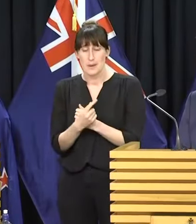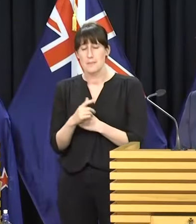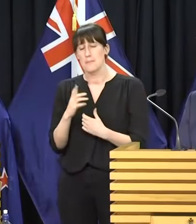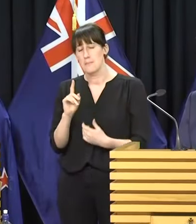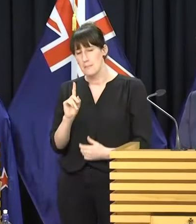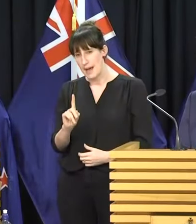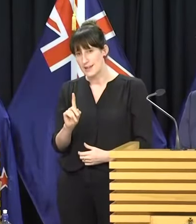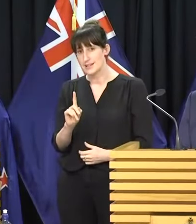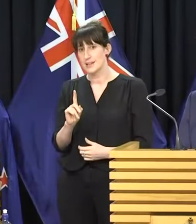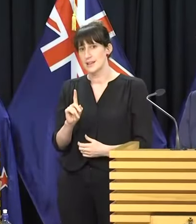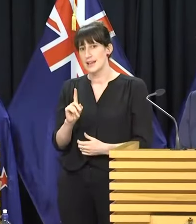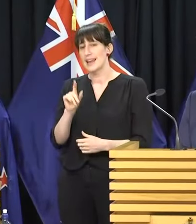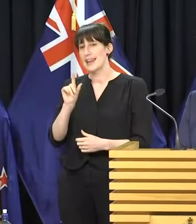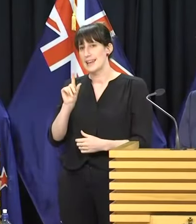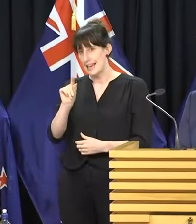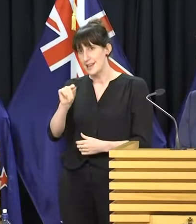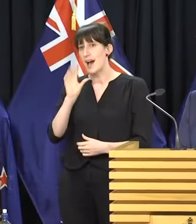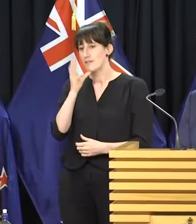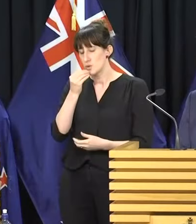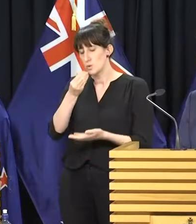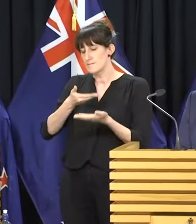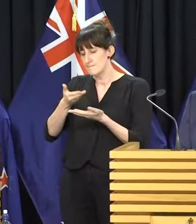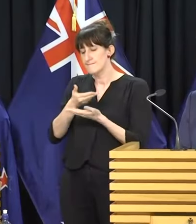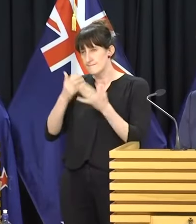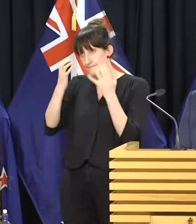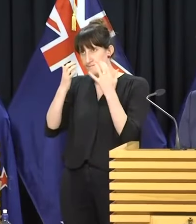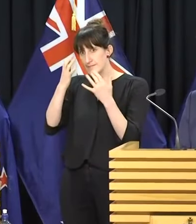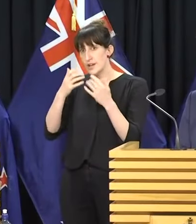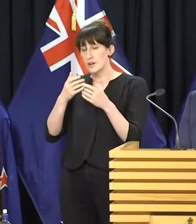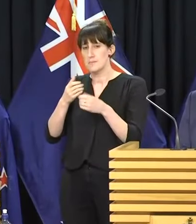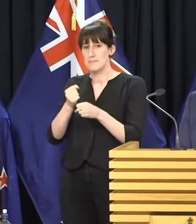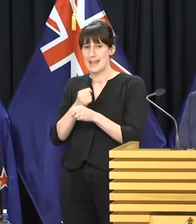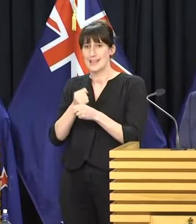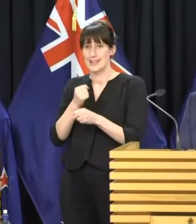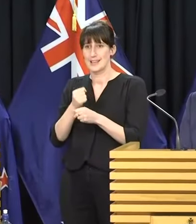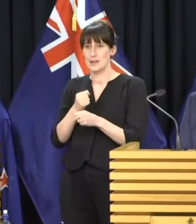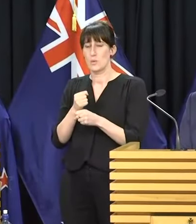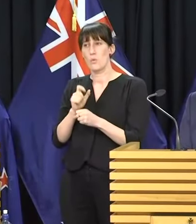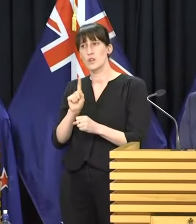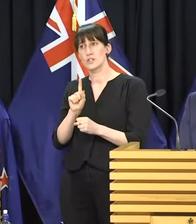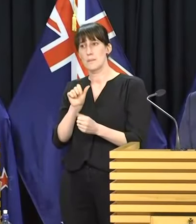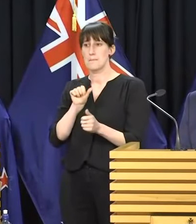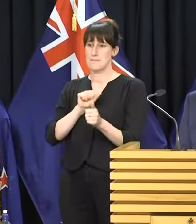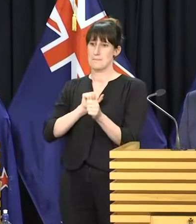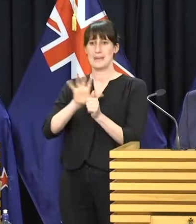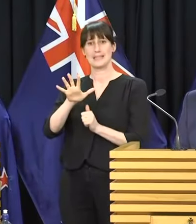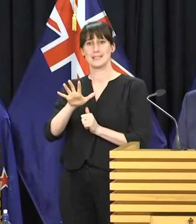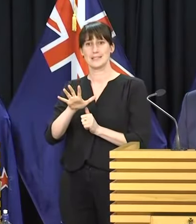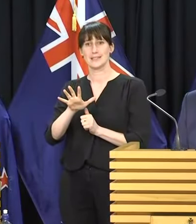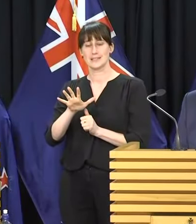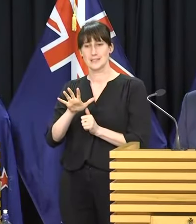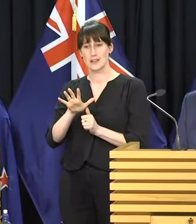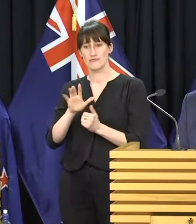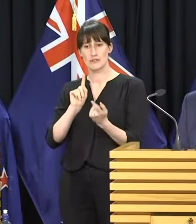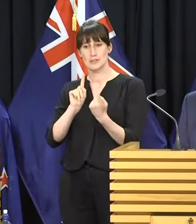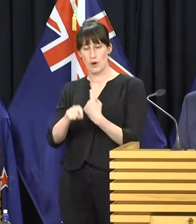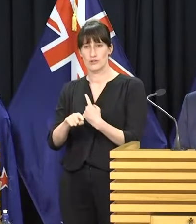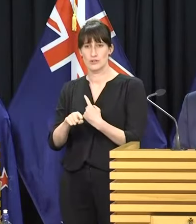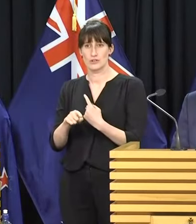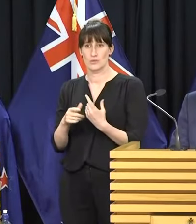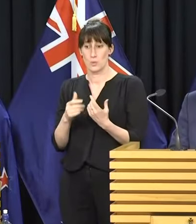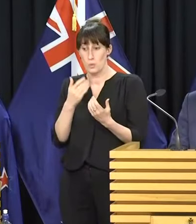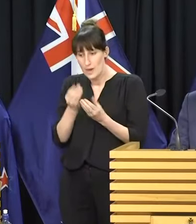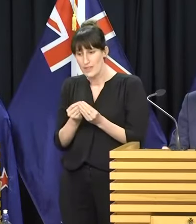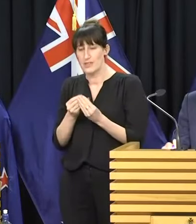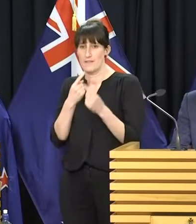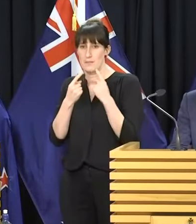those conversations this afternoon to look at what the most appropriate response with the information that we have at that time is. And at the